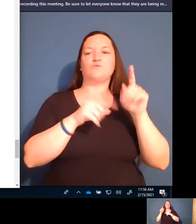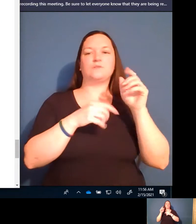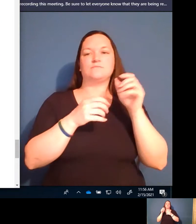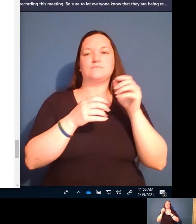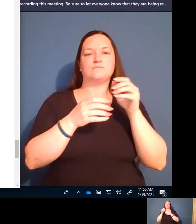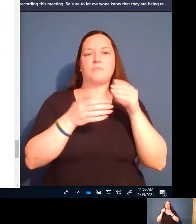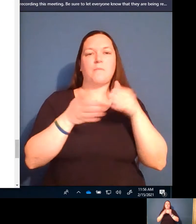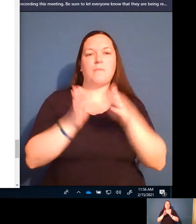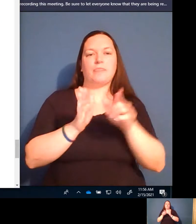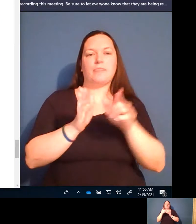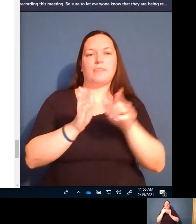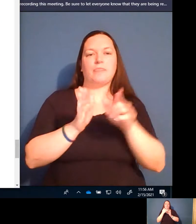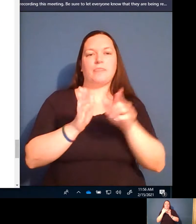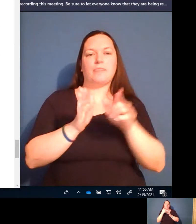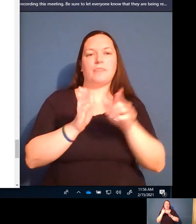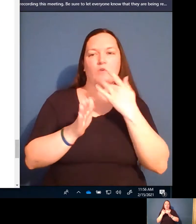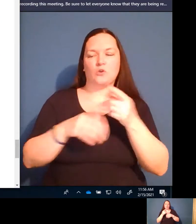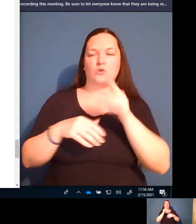sort method you want.